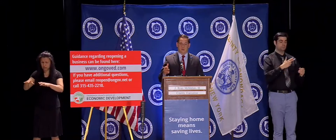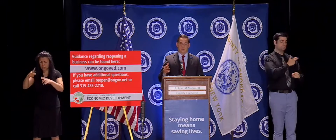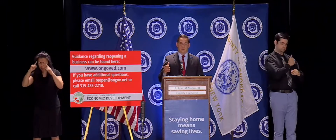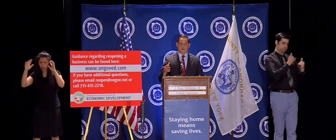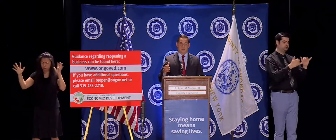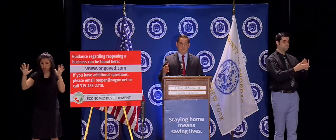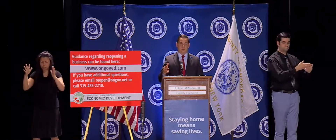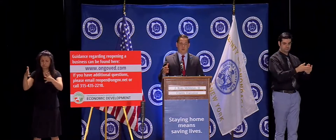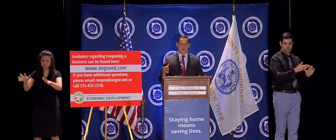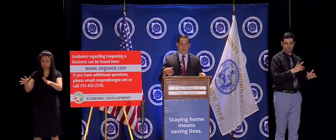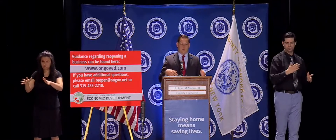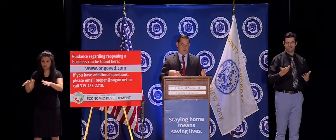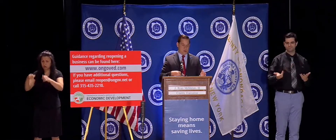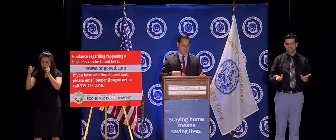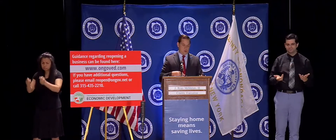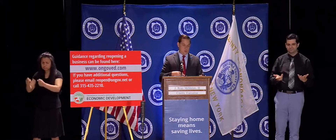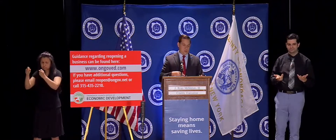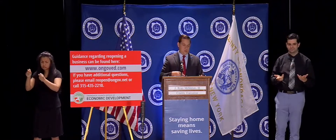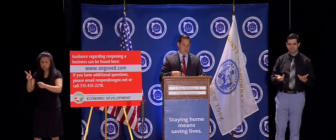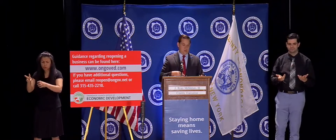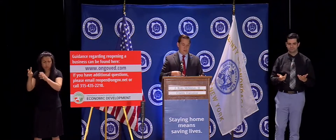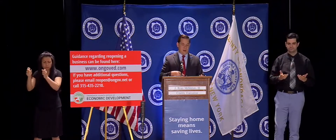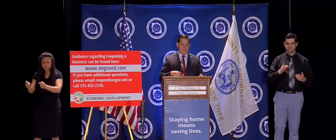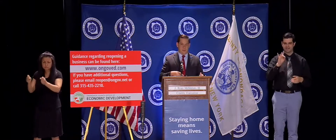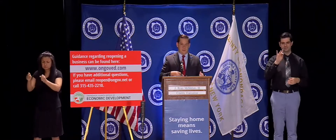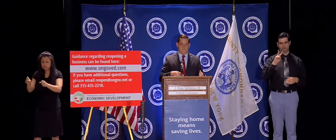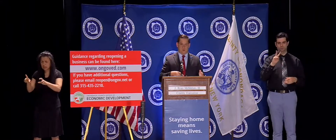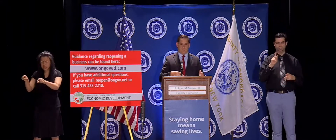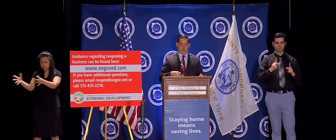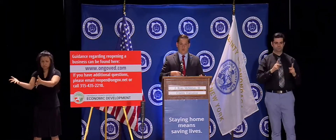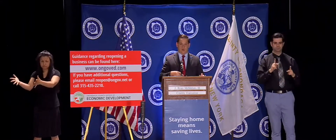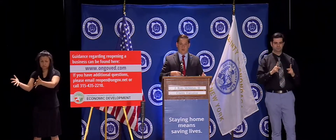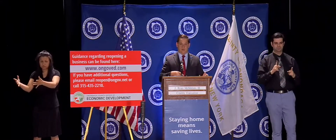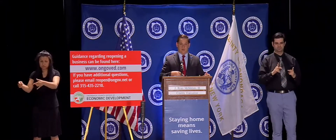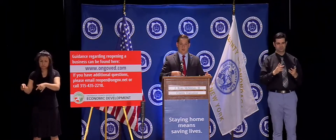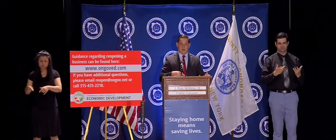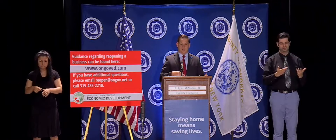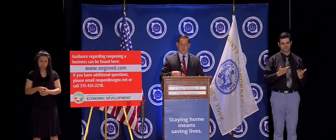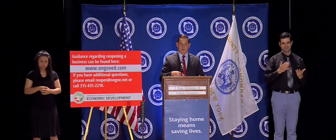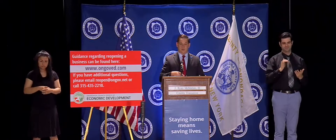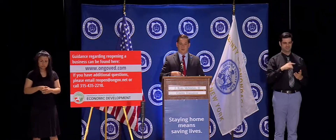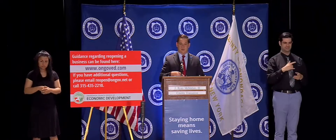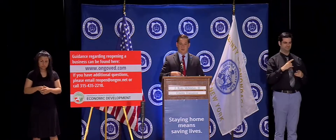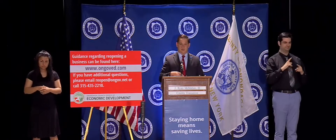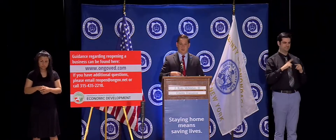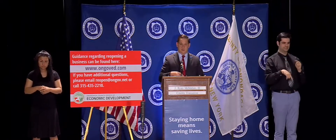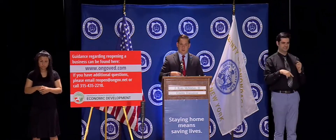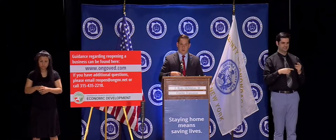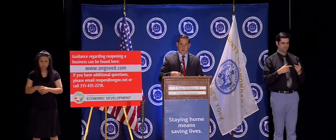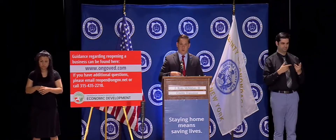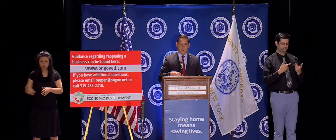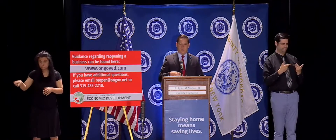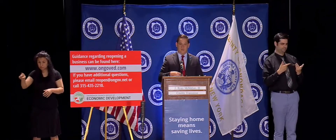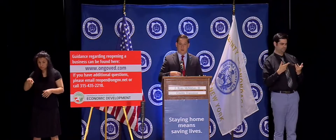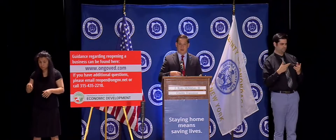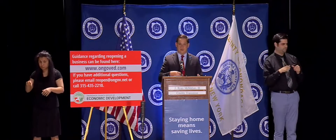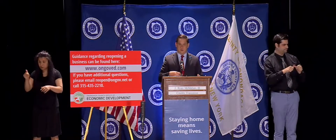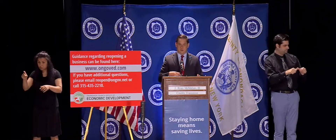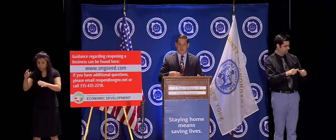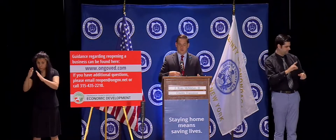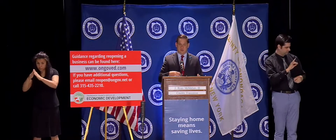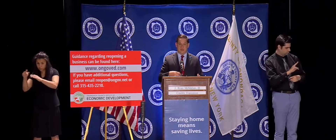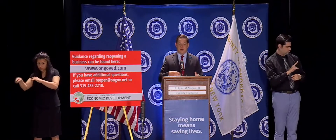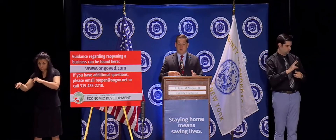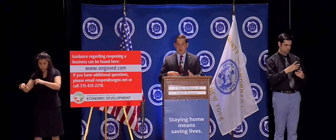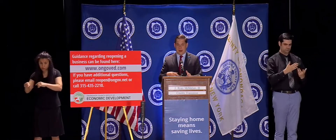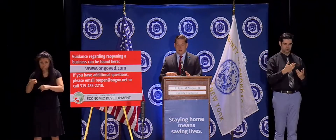sustainable from the standpoint that we know that there's COVID in our senior facilities, and we know that many of our